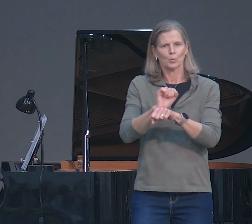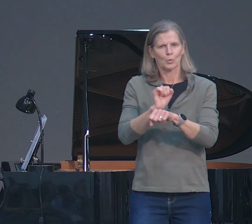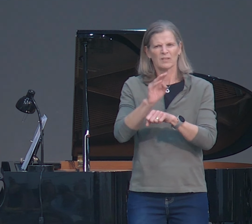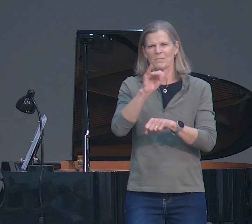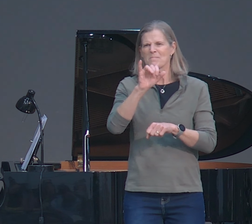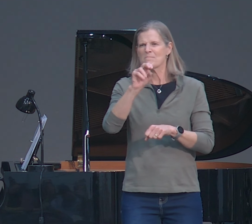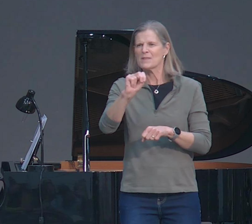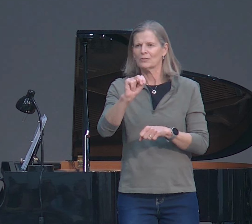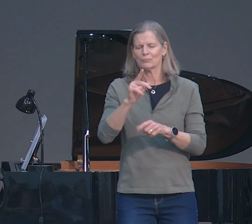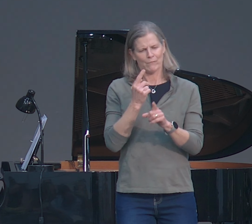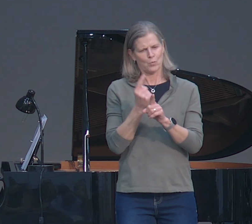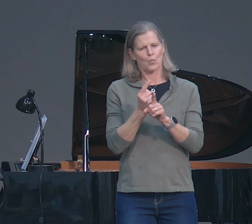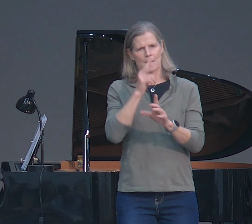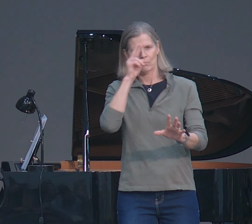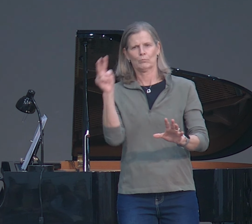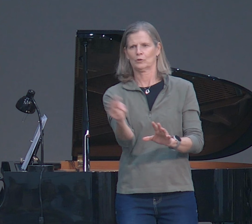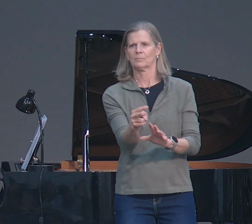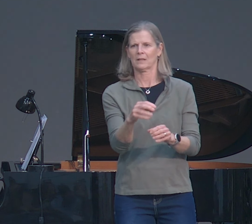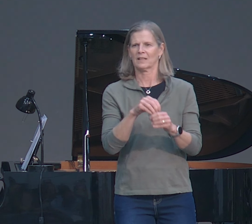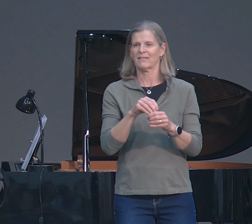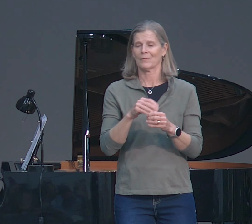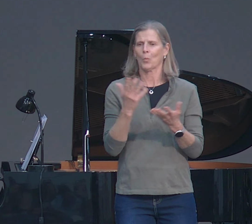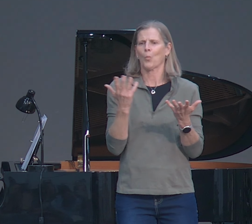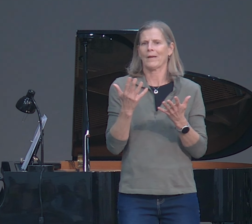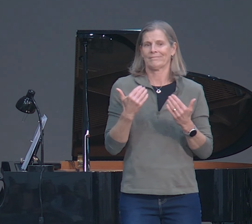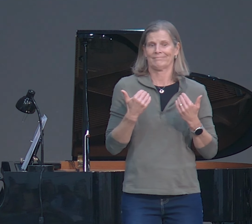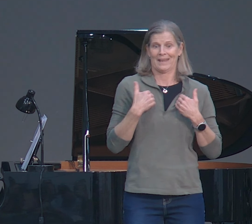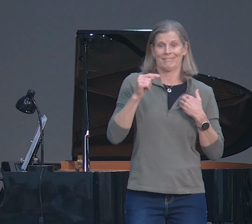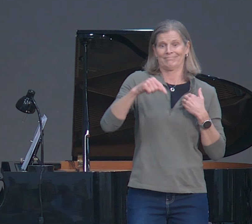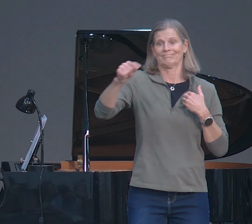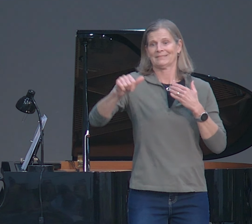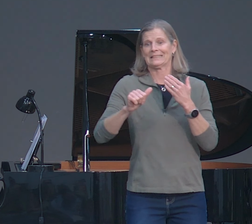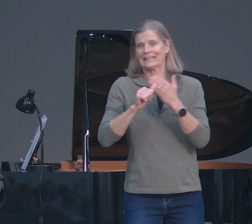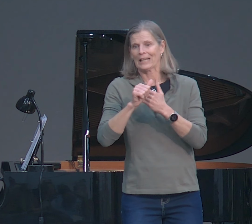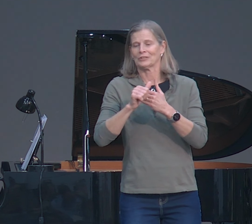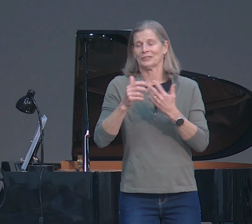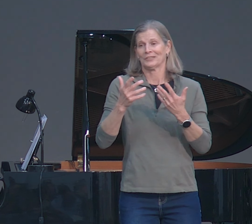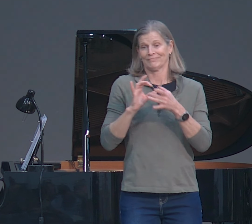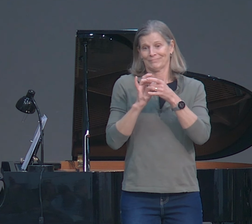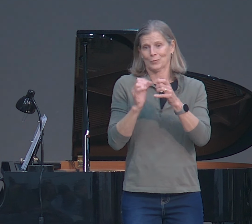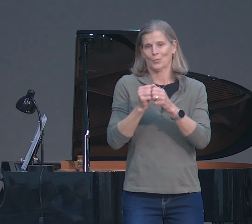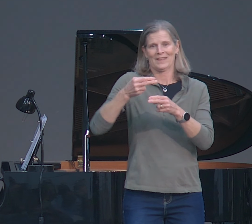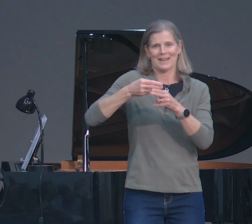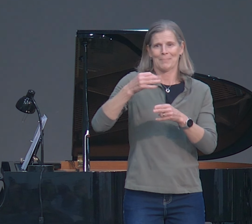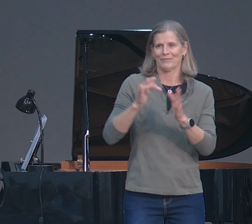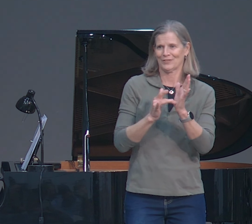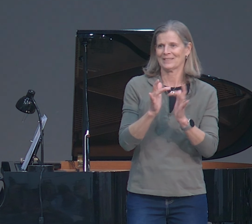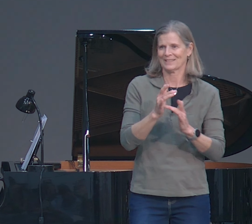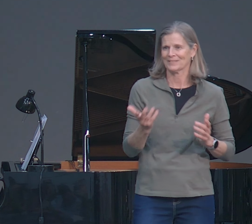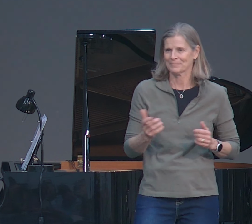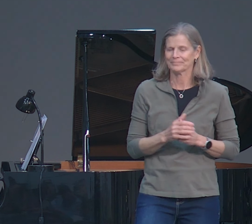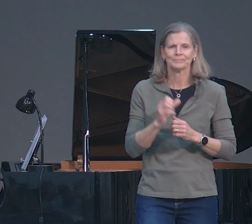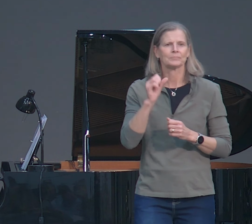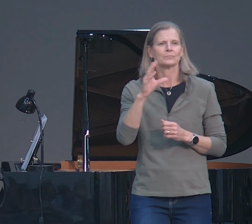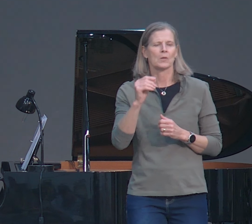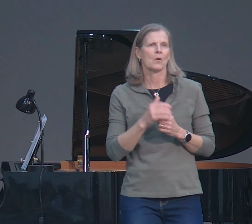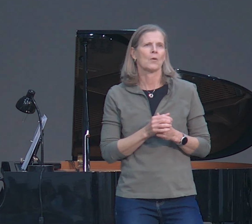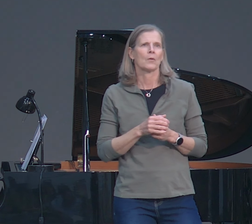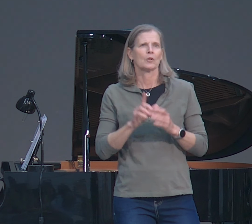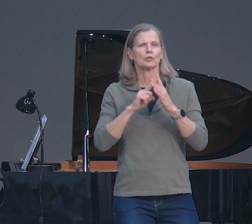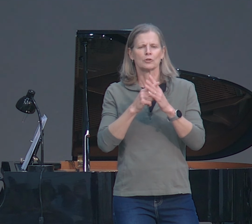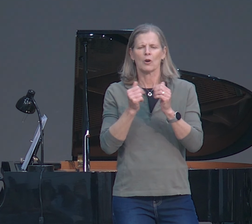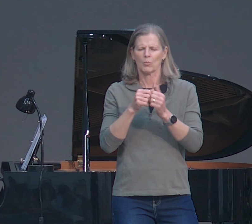have a right perspective of the danger of your association with the name. Let's start by